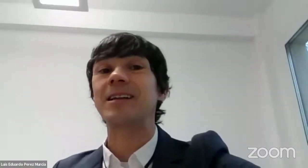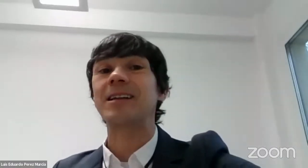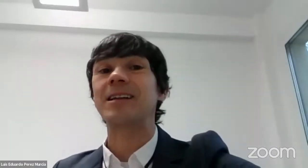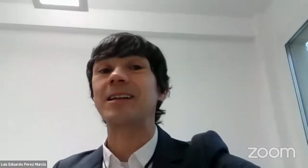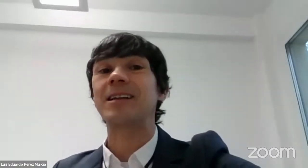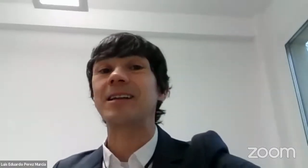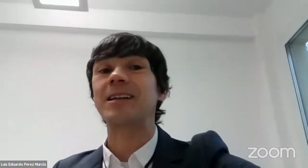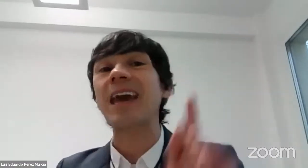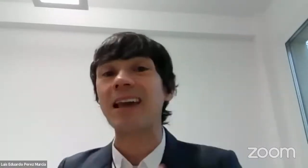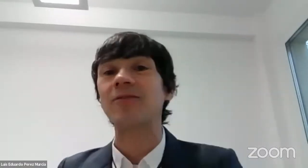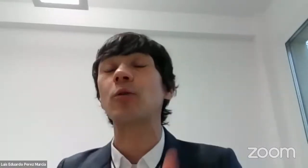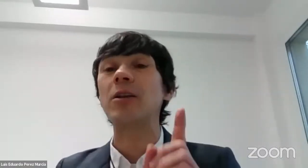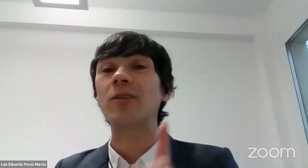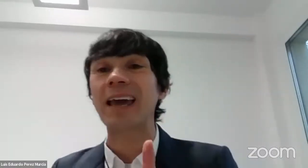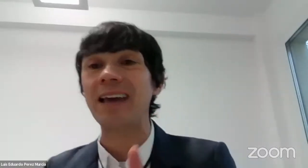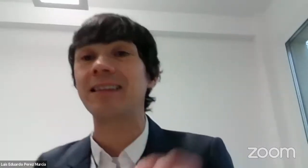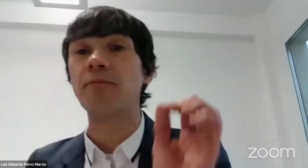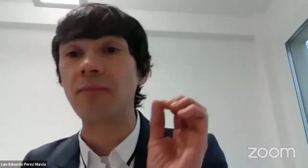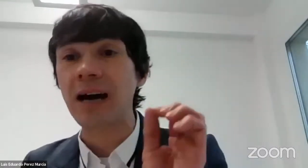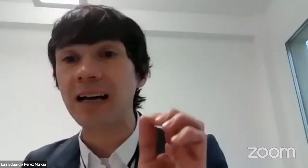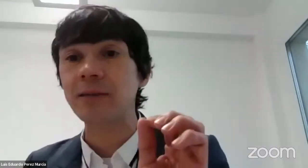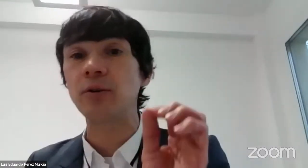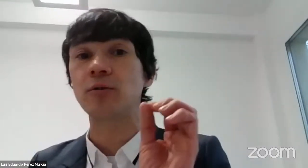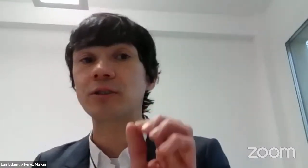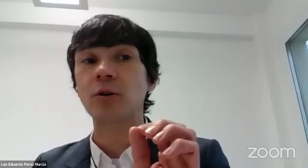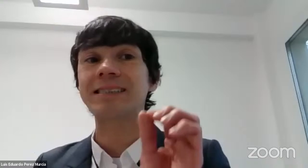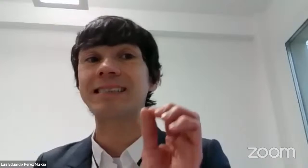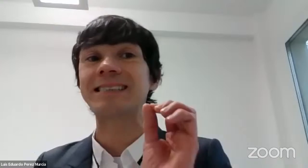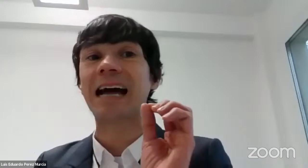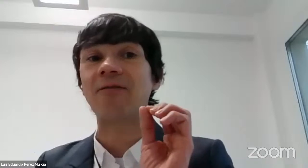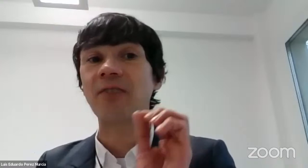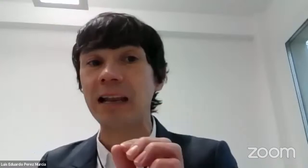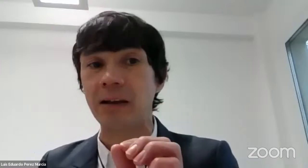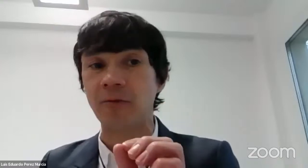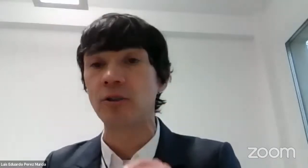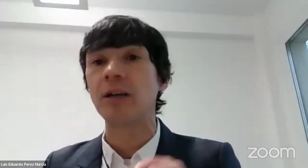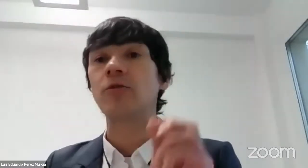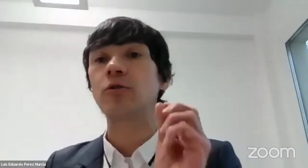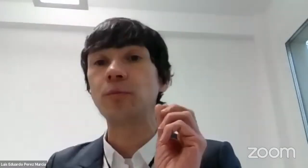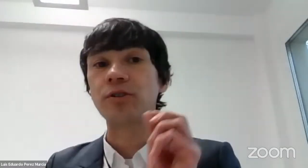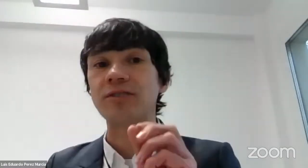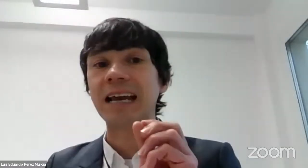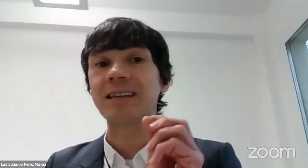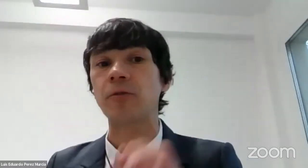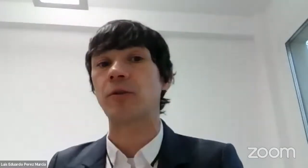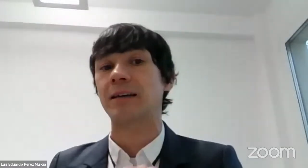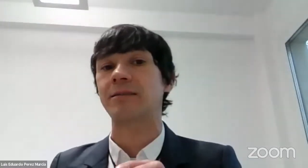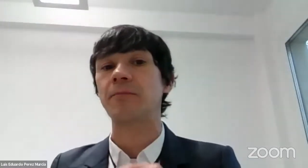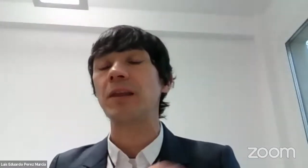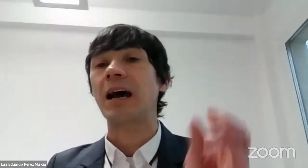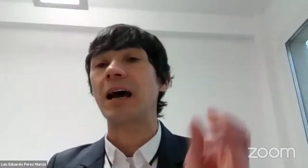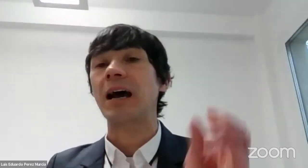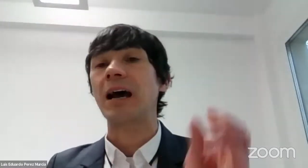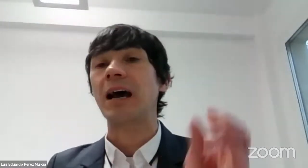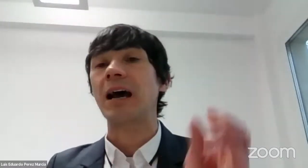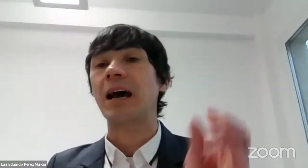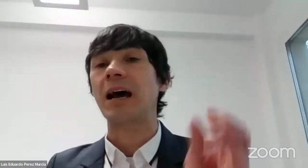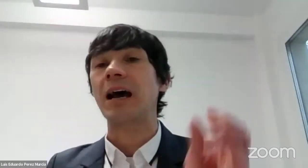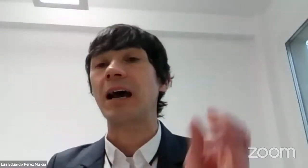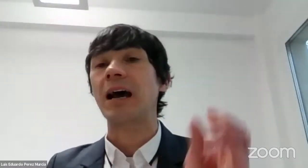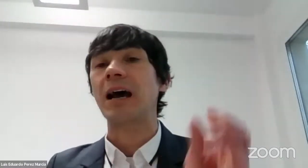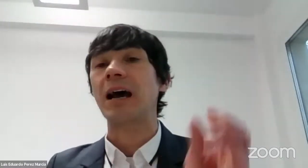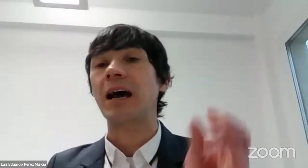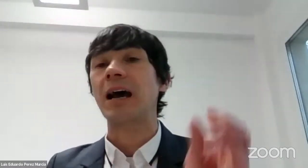the international community again to allocate the maximum of resources available to protect their rights. As